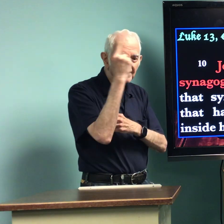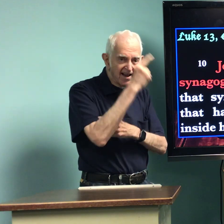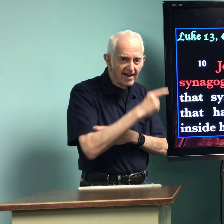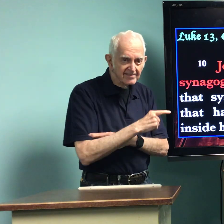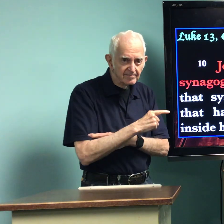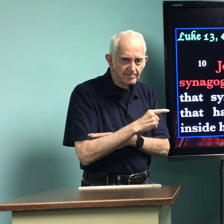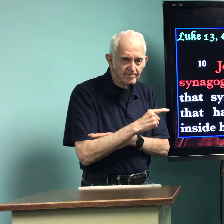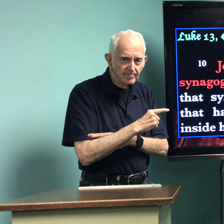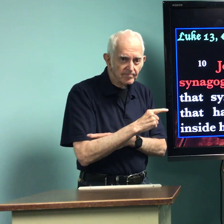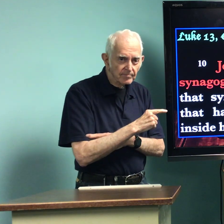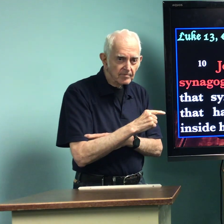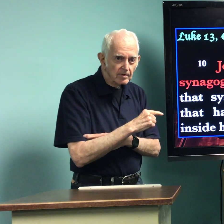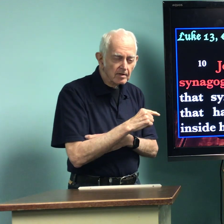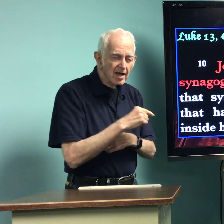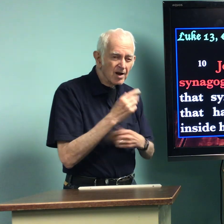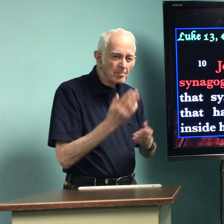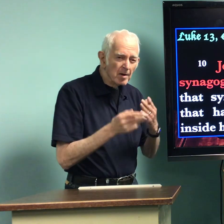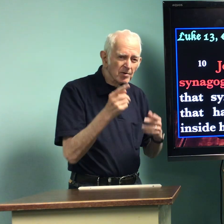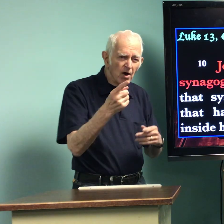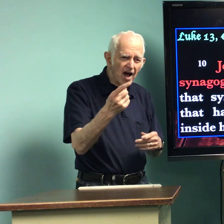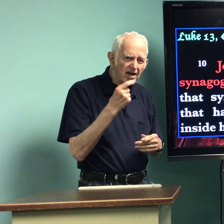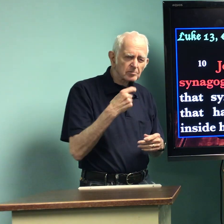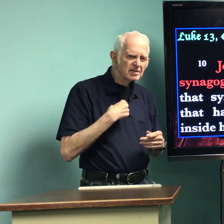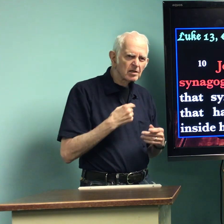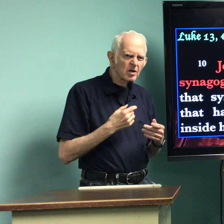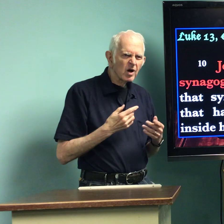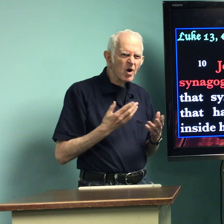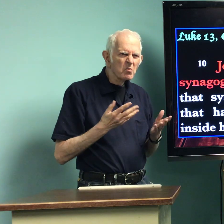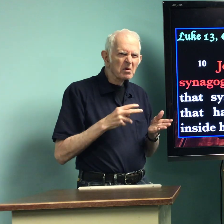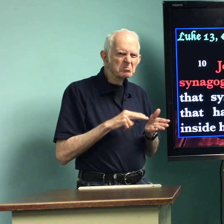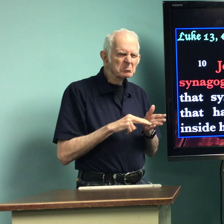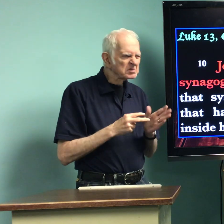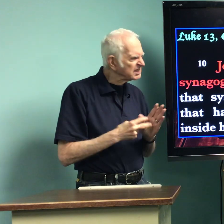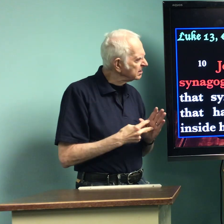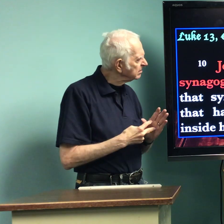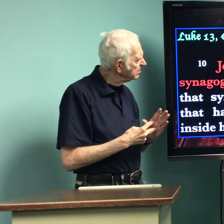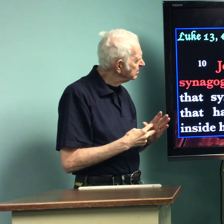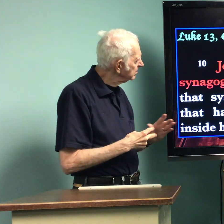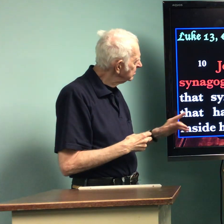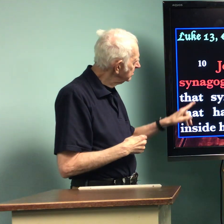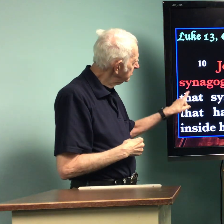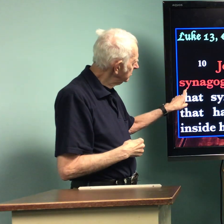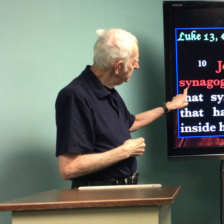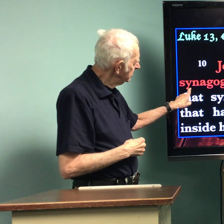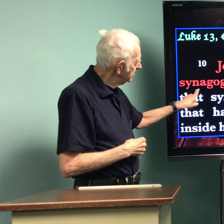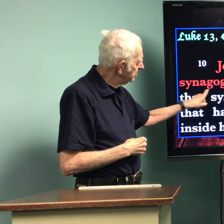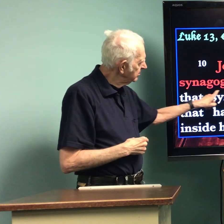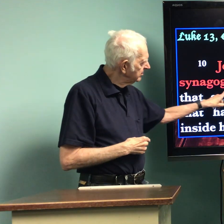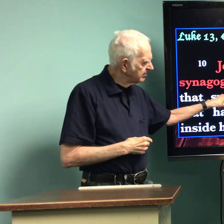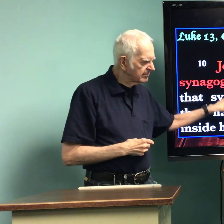It's the day of rest. Now maybe you ask me, what does it mean? A